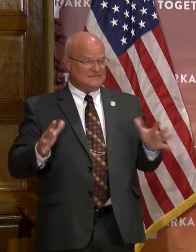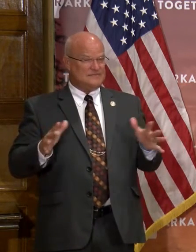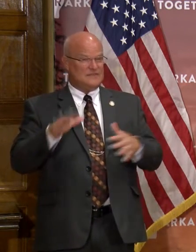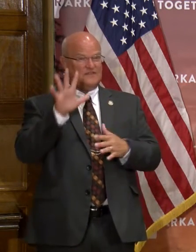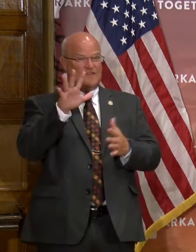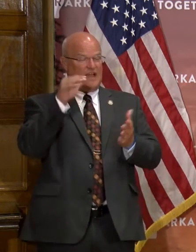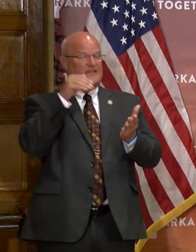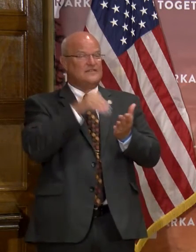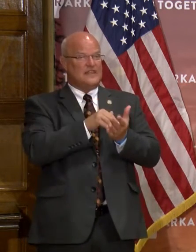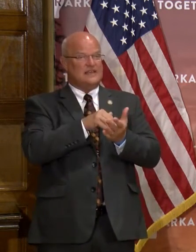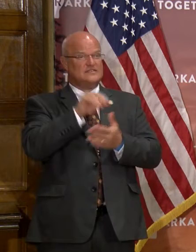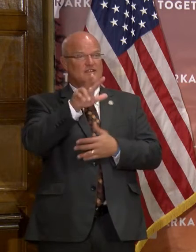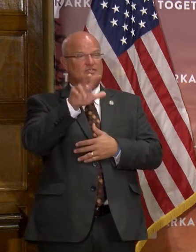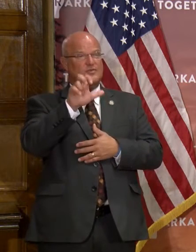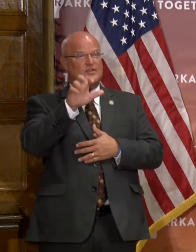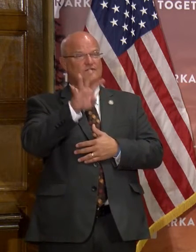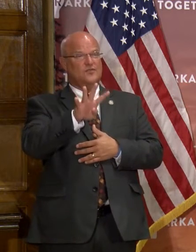was